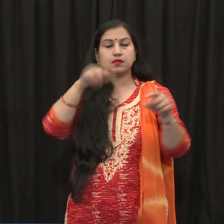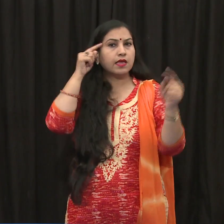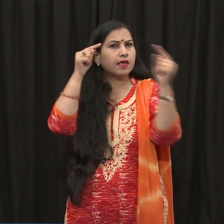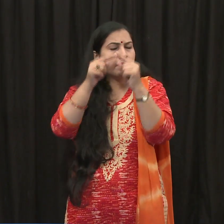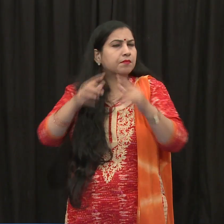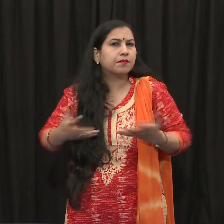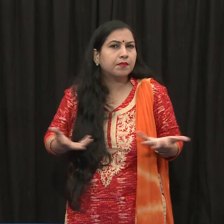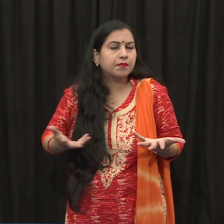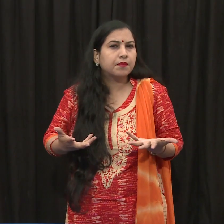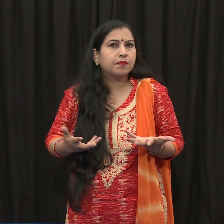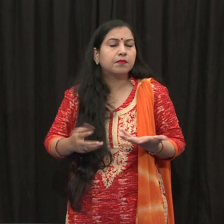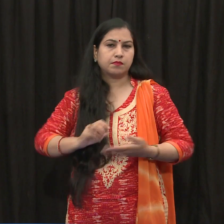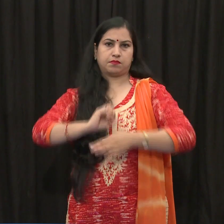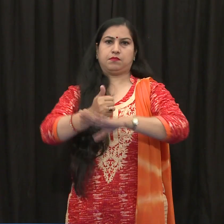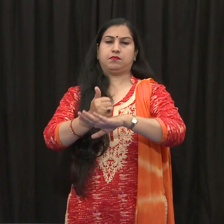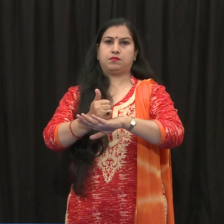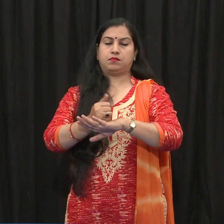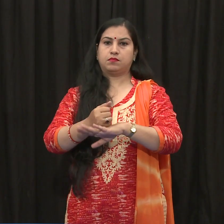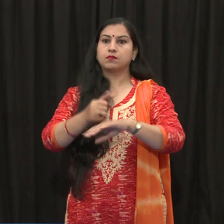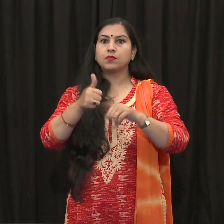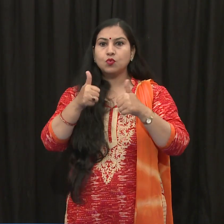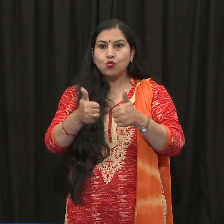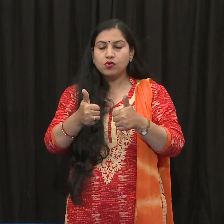to establish a welfare state